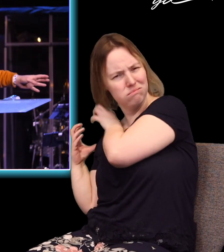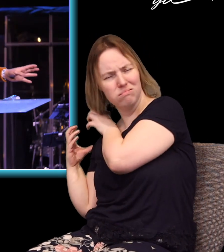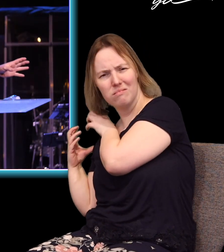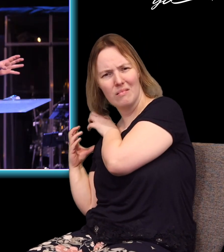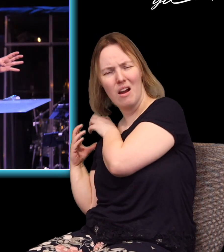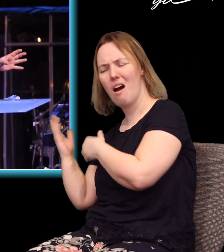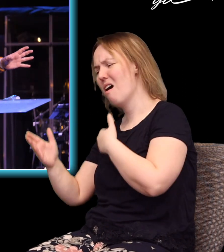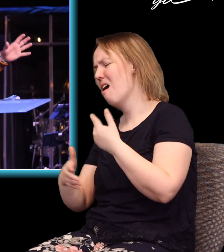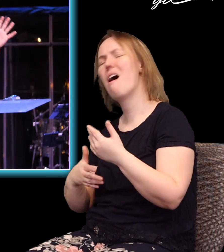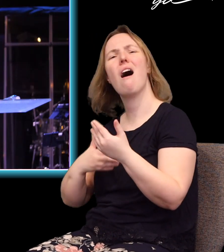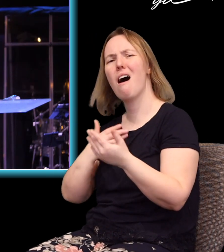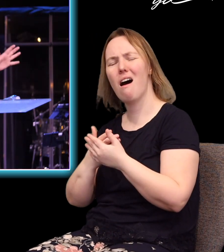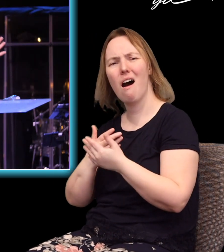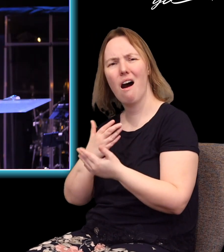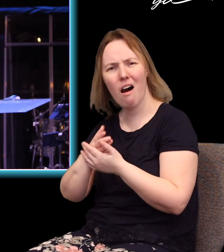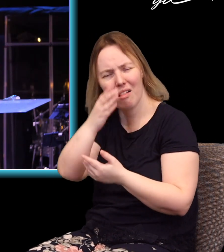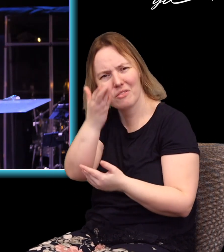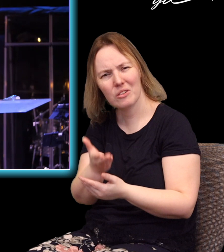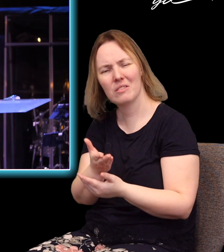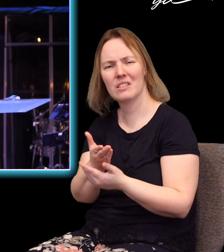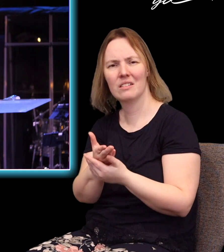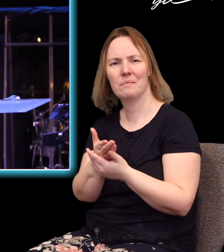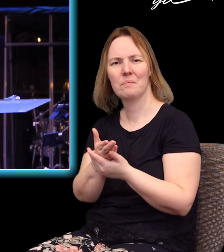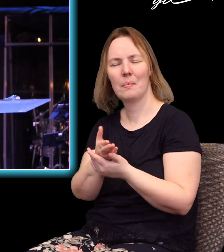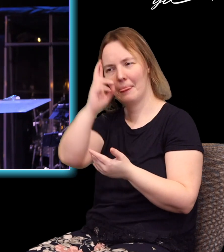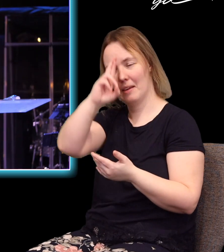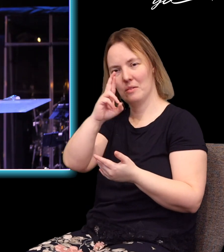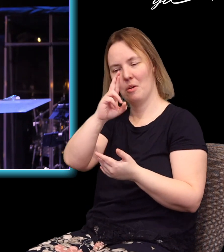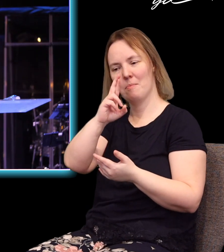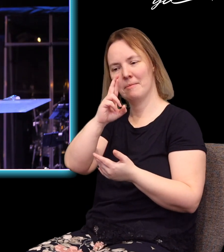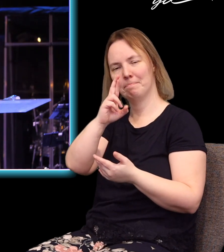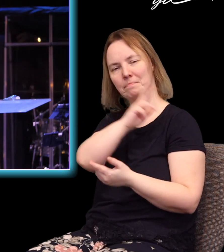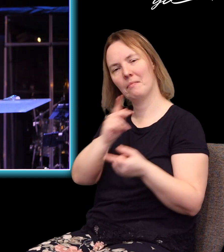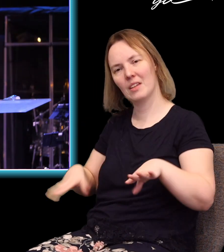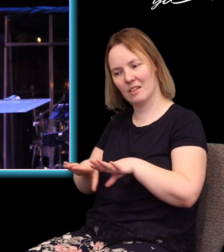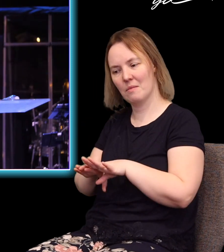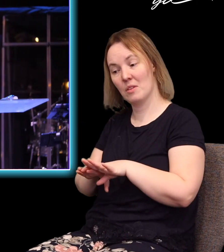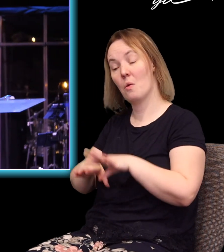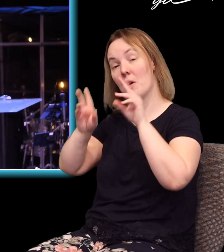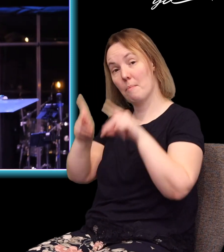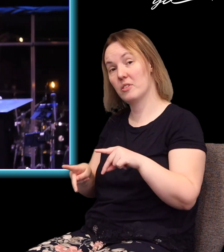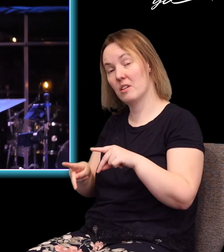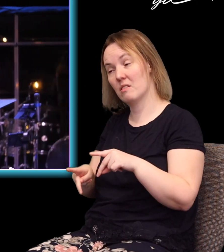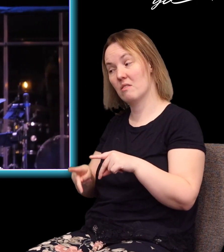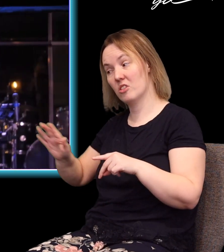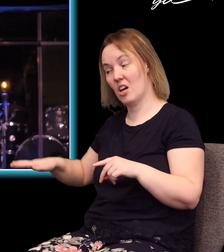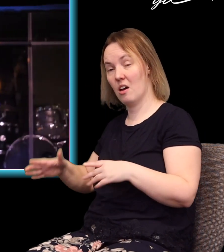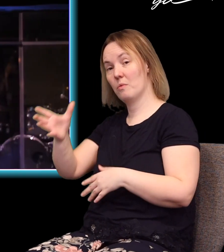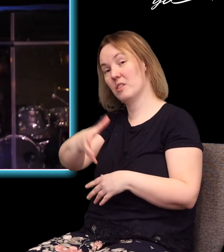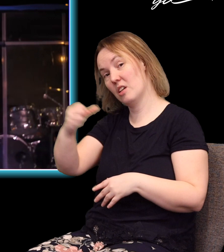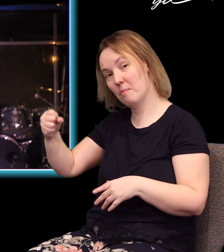through your veins in your sinful nature, God wants you. Now, in the Roman Empire, in Paul's day, when a child was